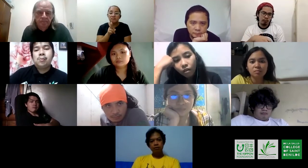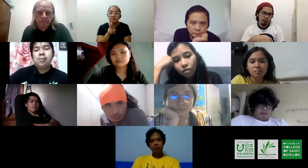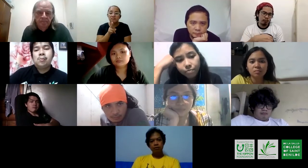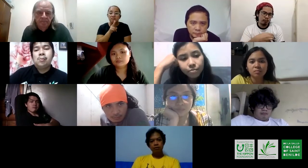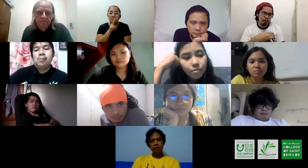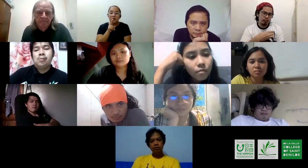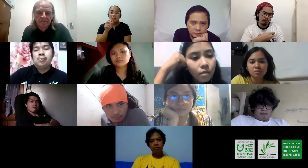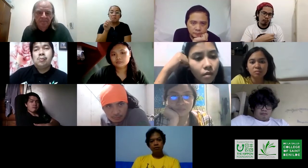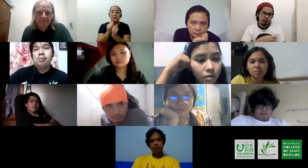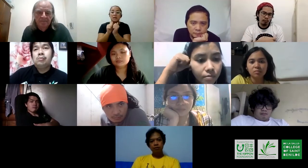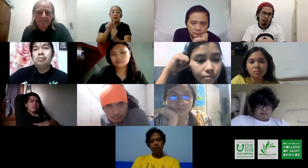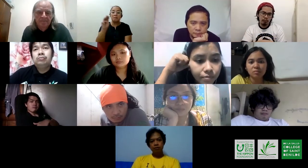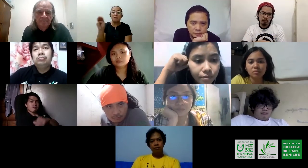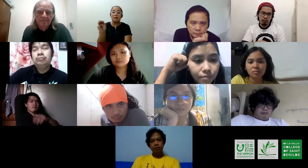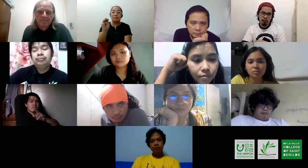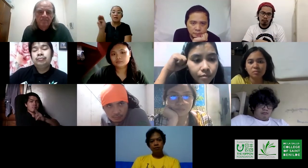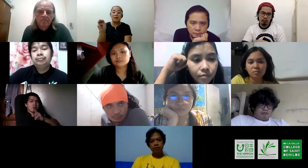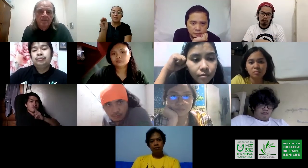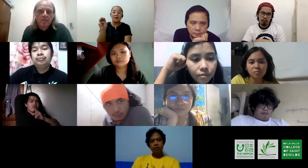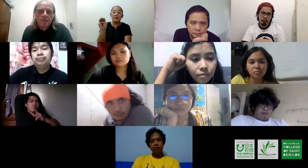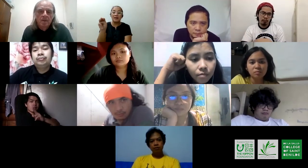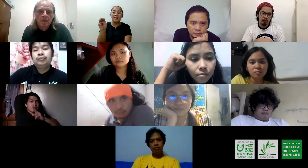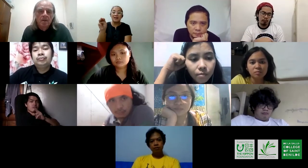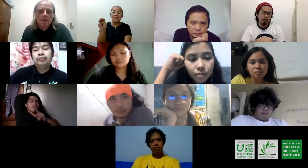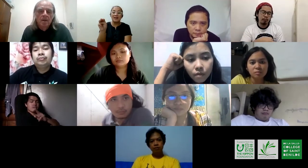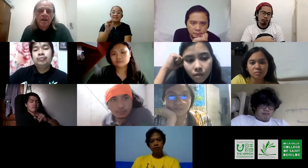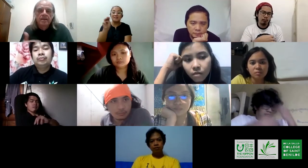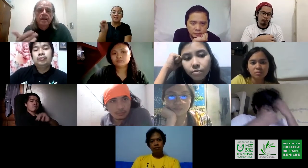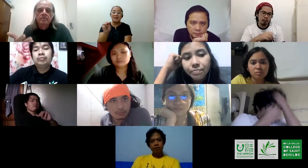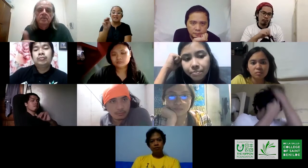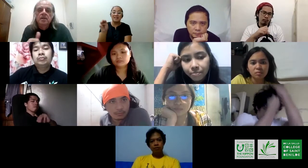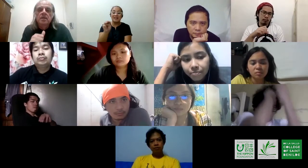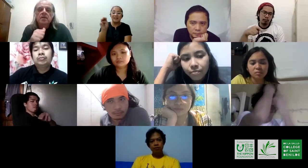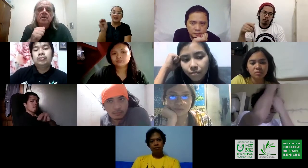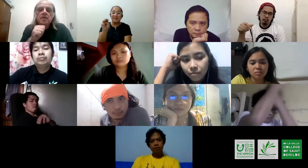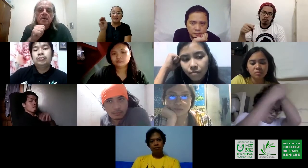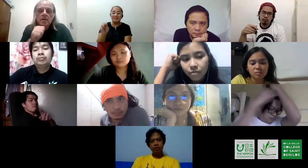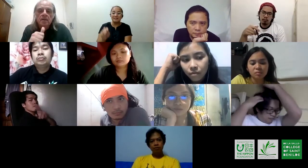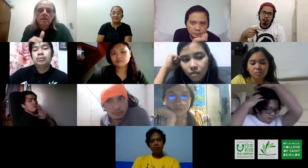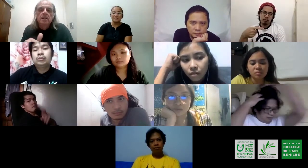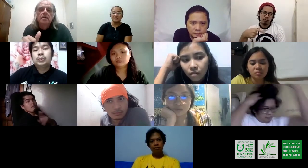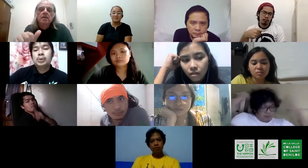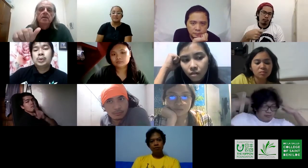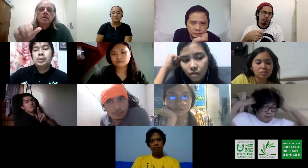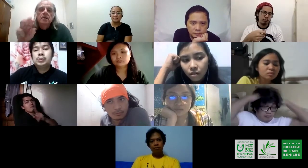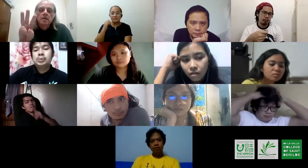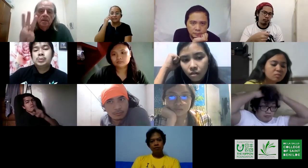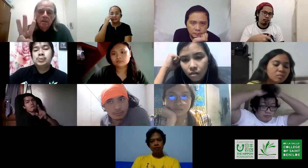And then